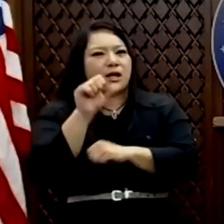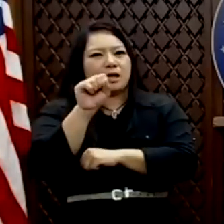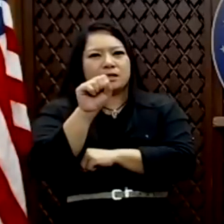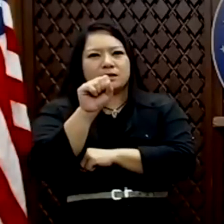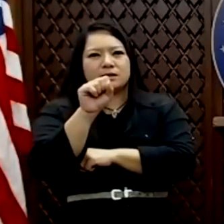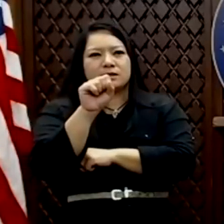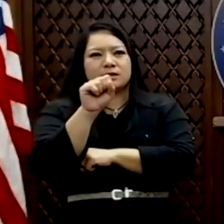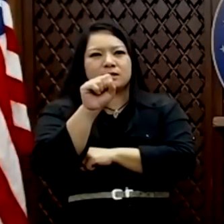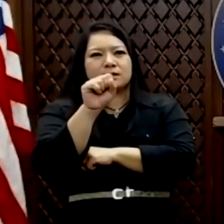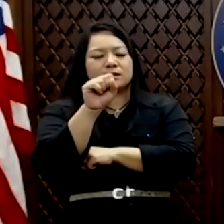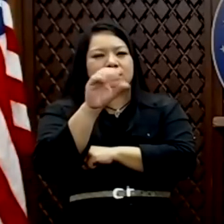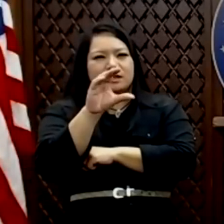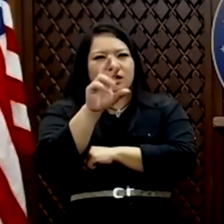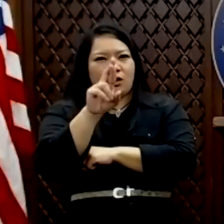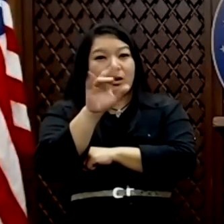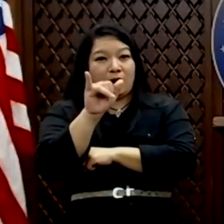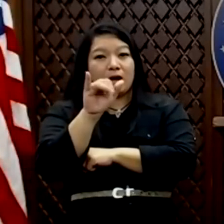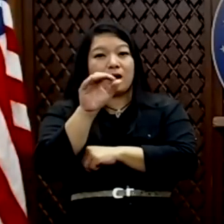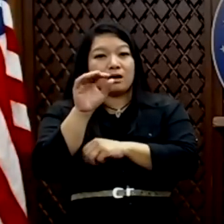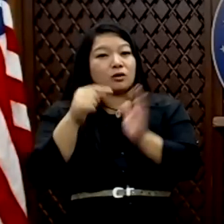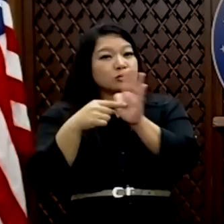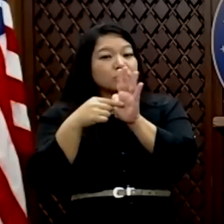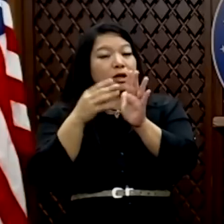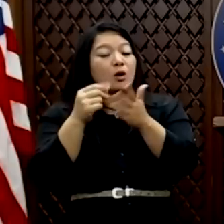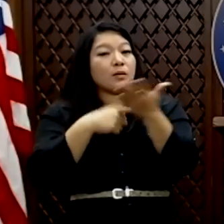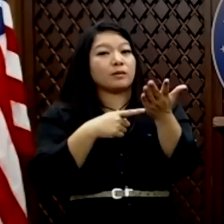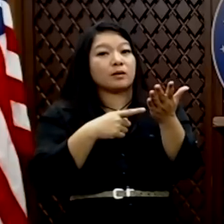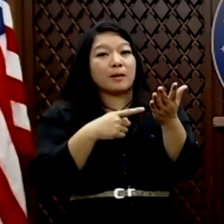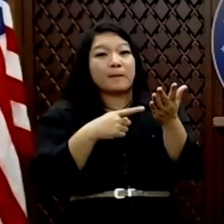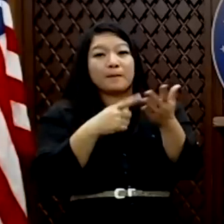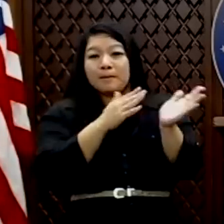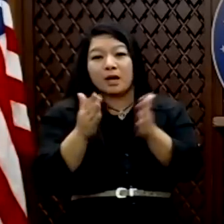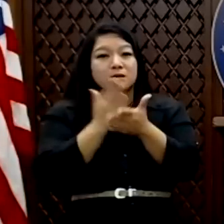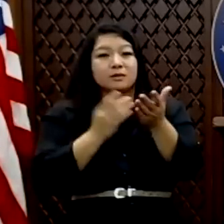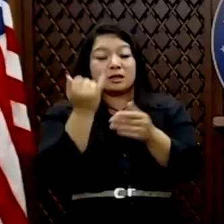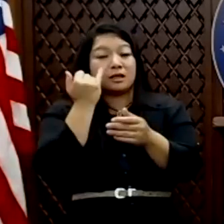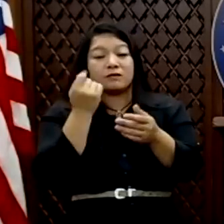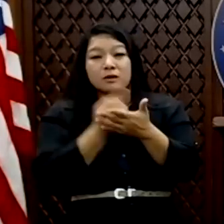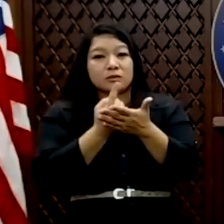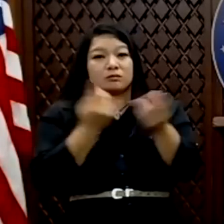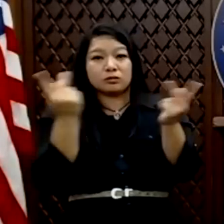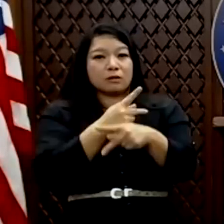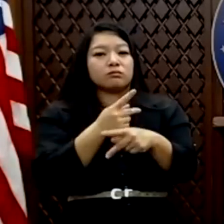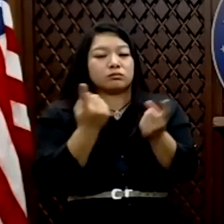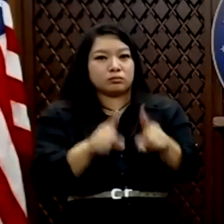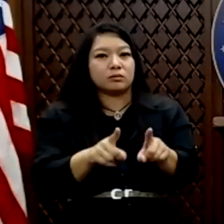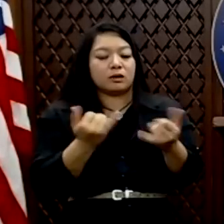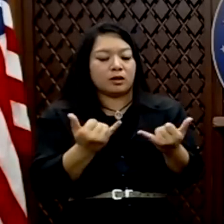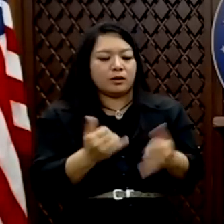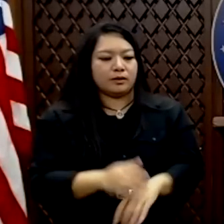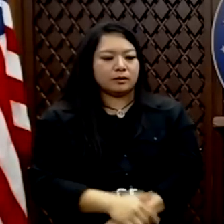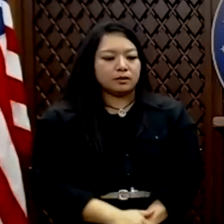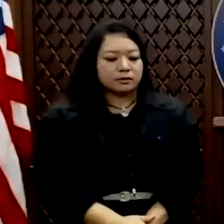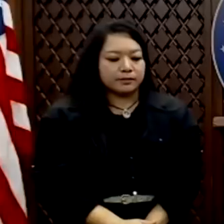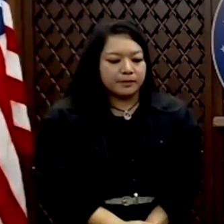terms of that where we can actually plan out a plausible worst case scenario trajectory that we could potentially be on right now. All right,